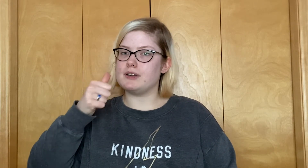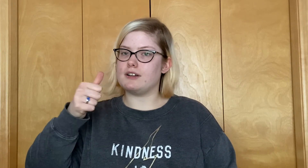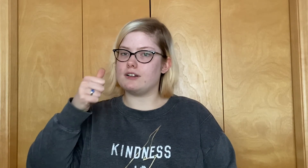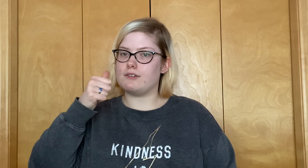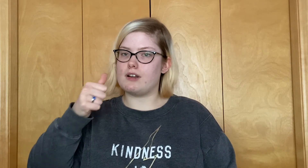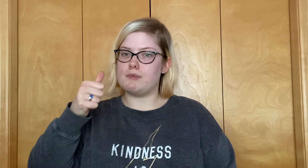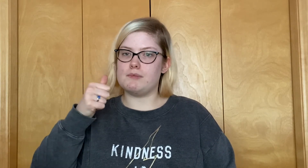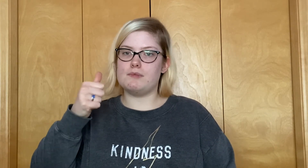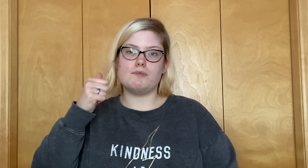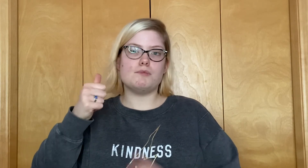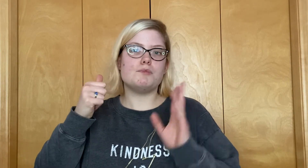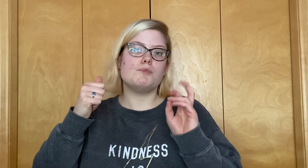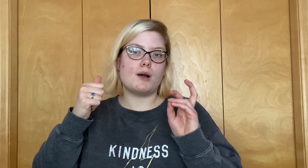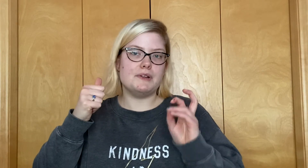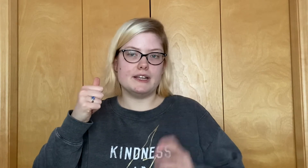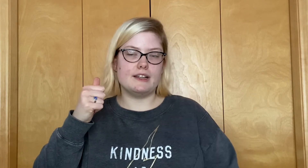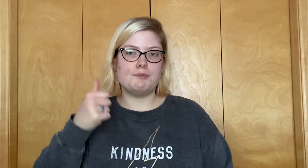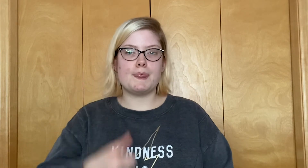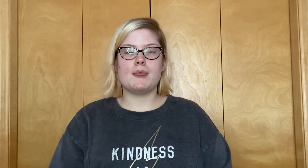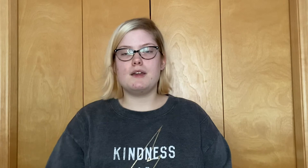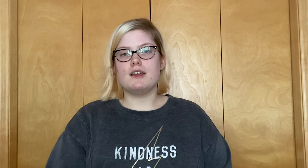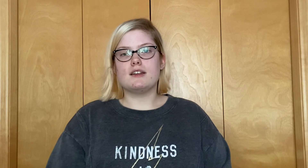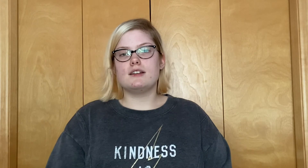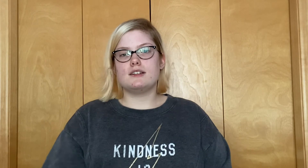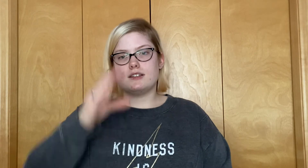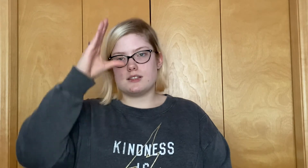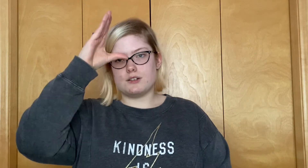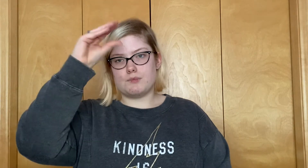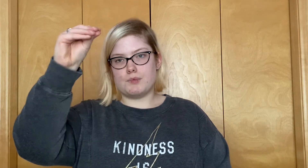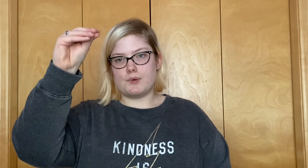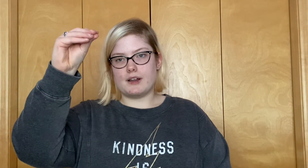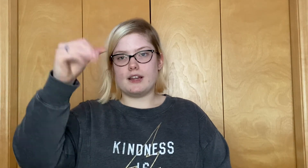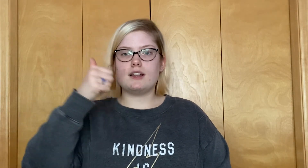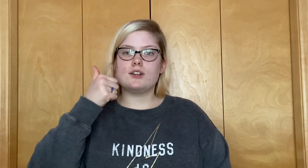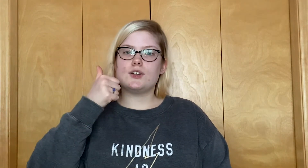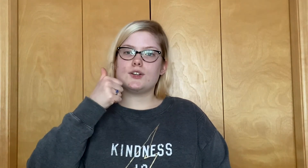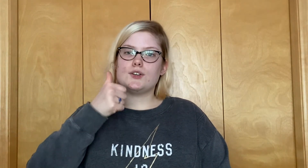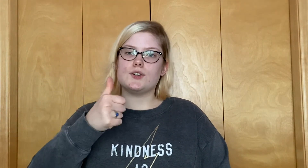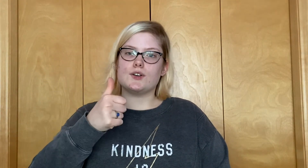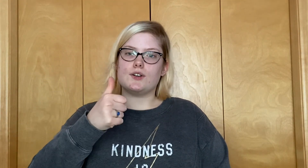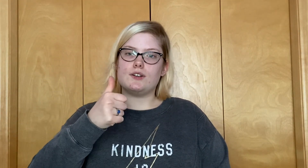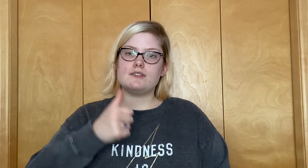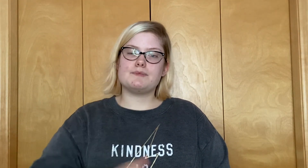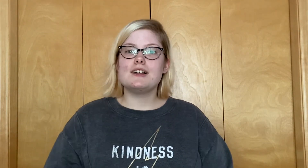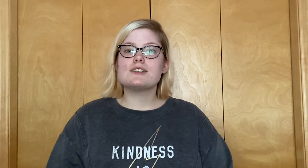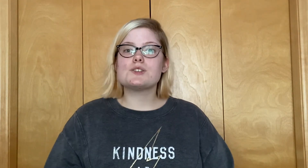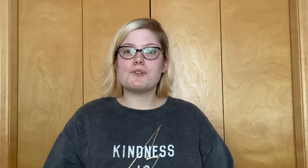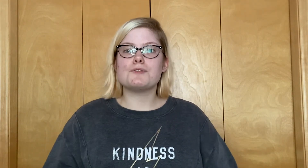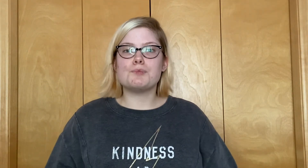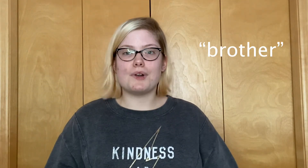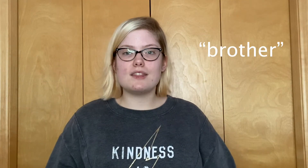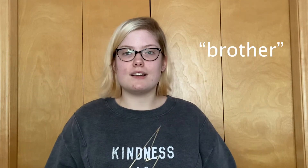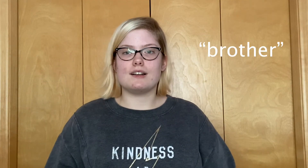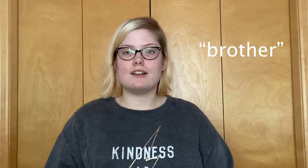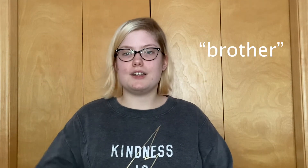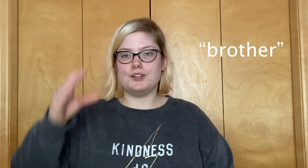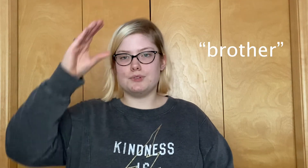you're rubbing it. So boy, girl. So for brother, you would